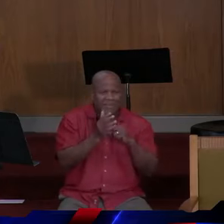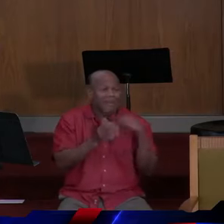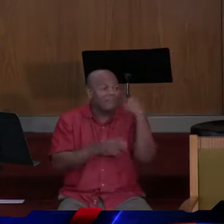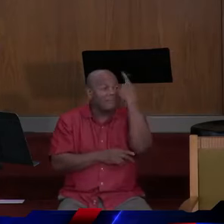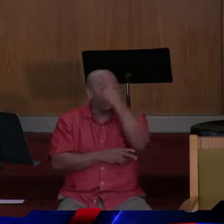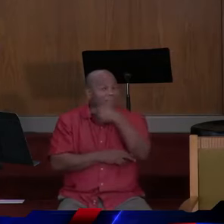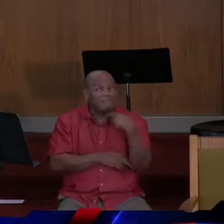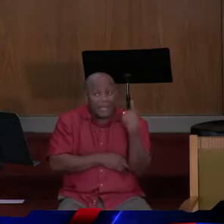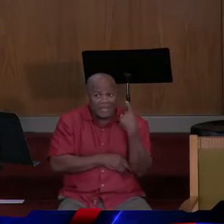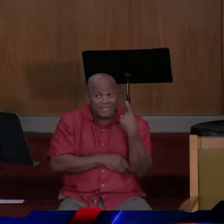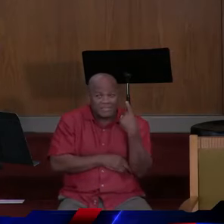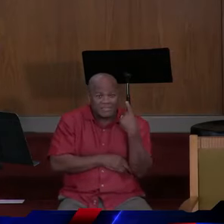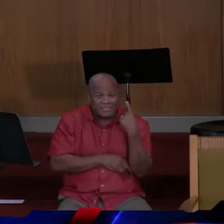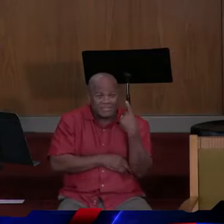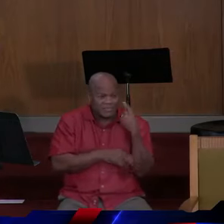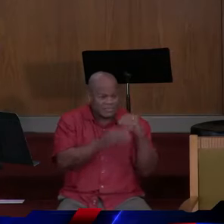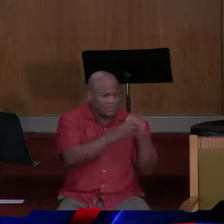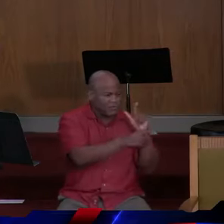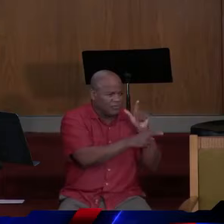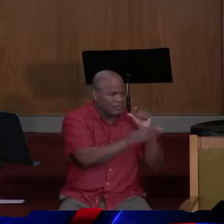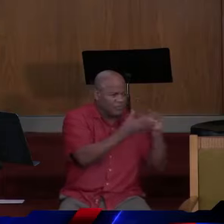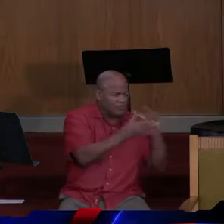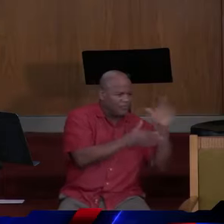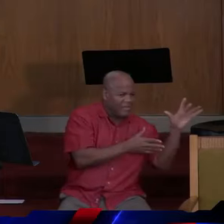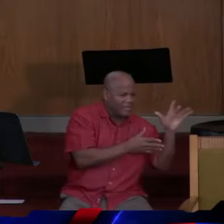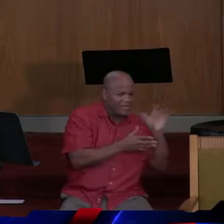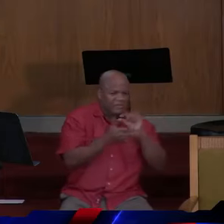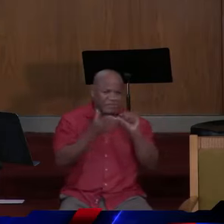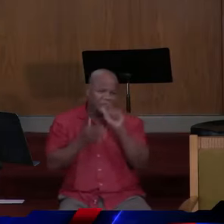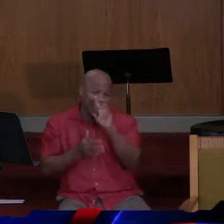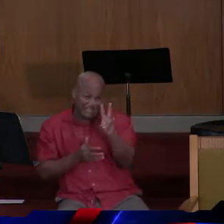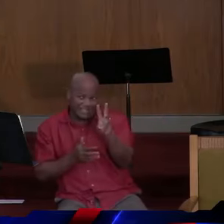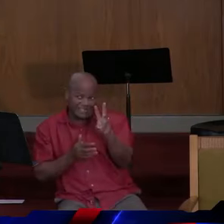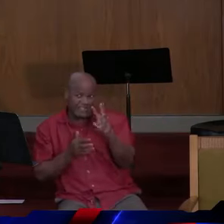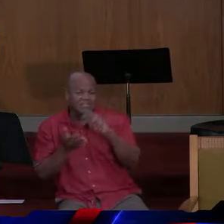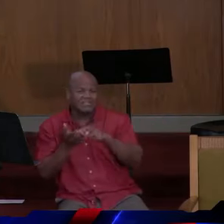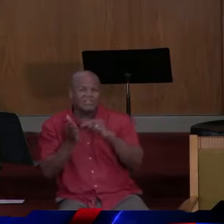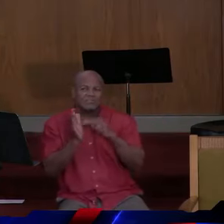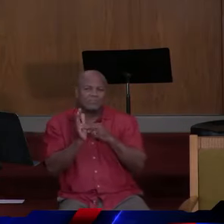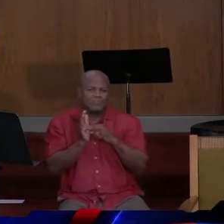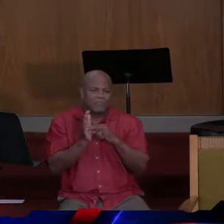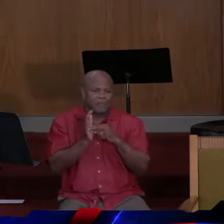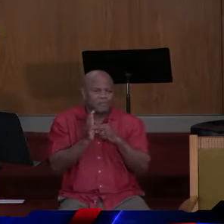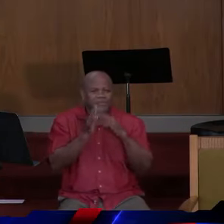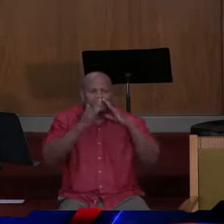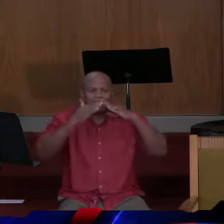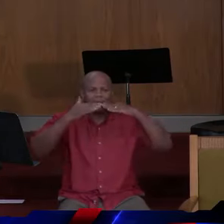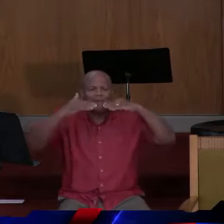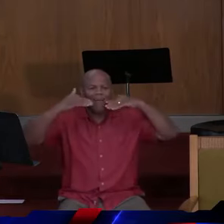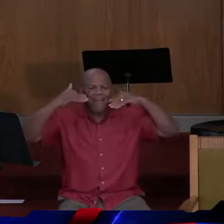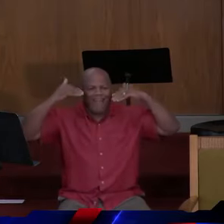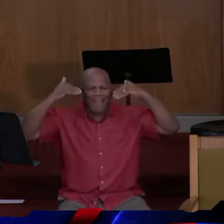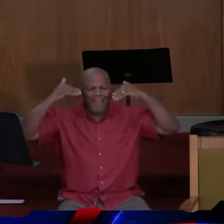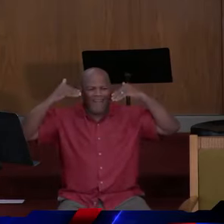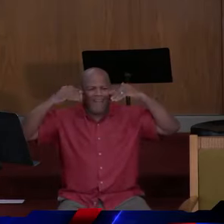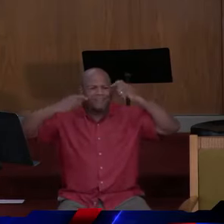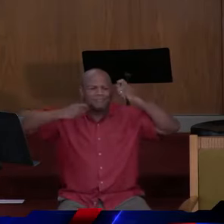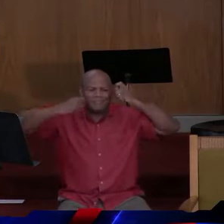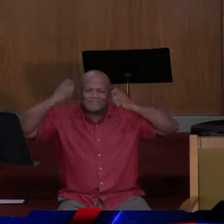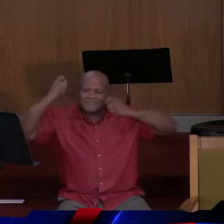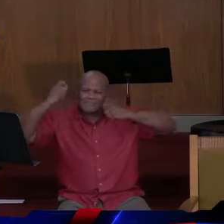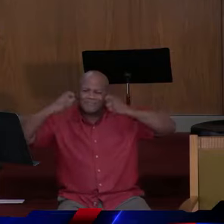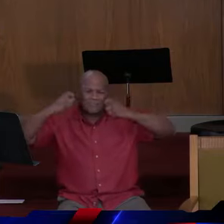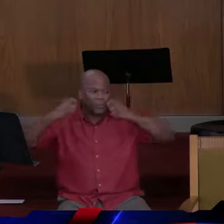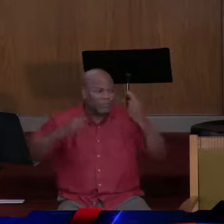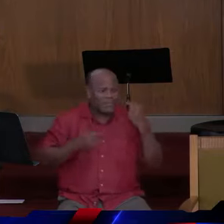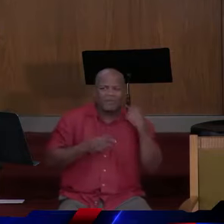face. In 25, in 26, it means to smile. It's one thing to look at